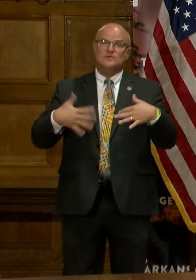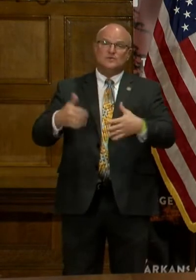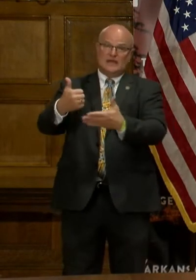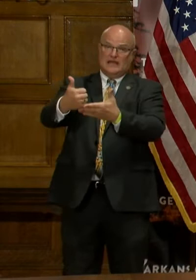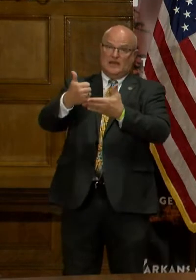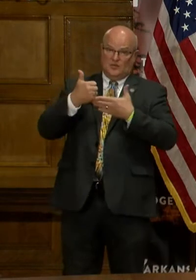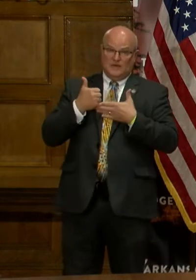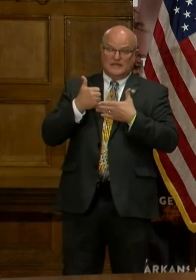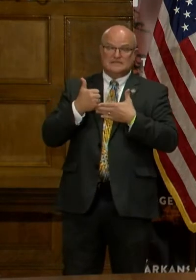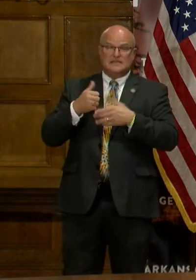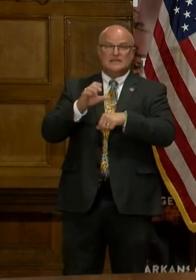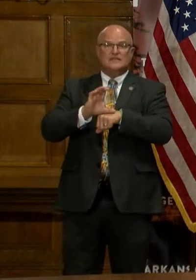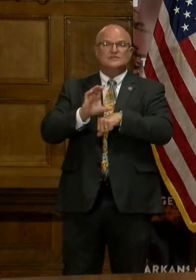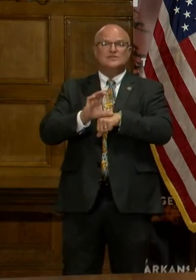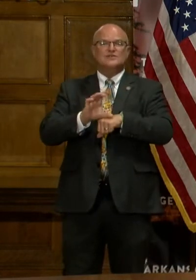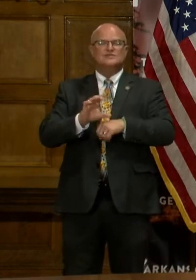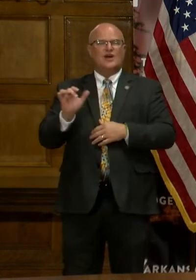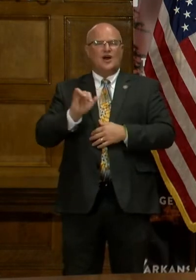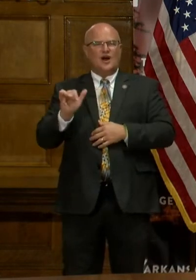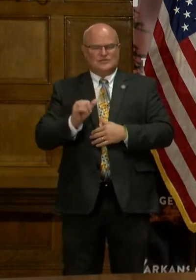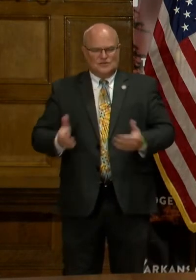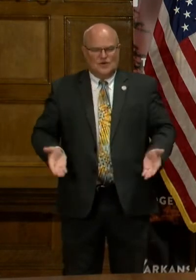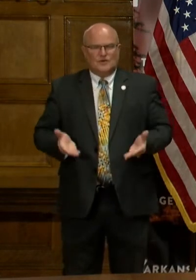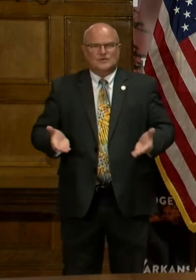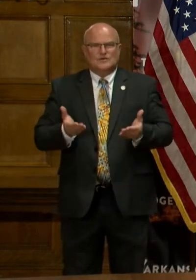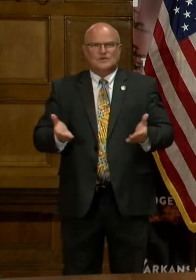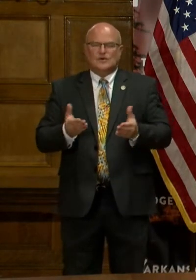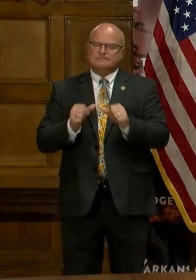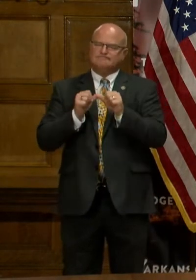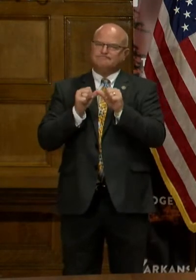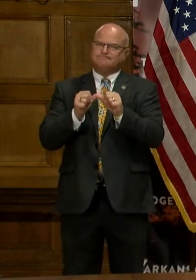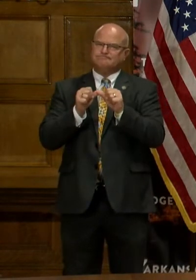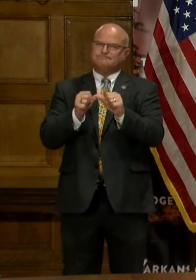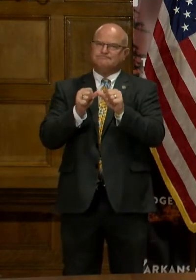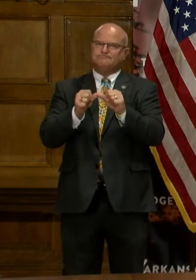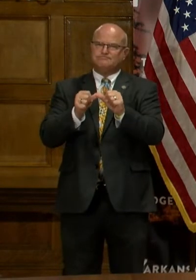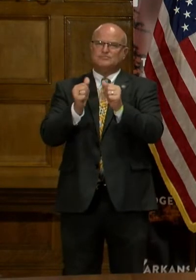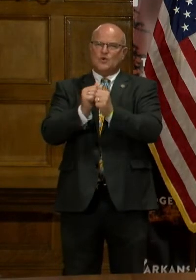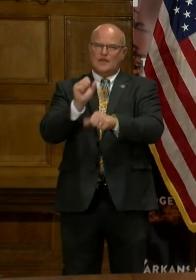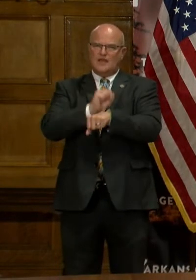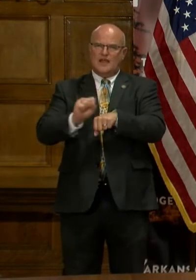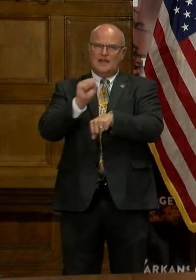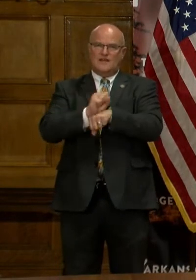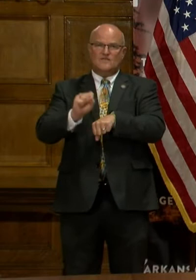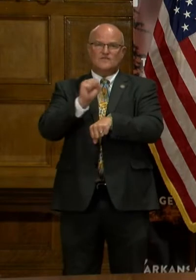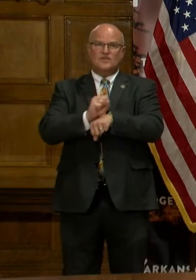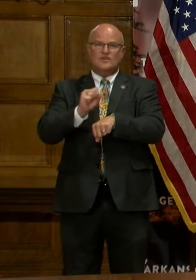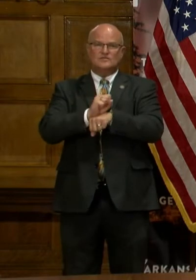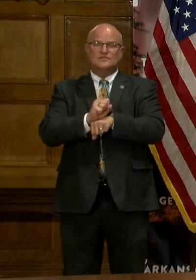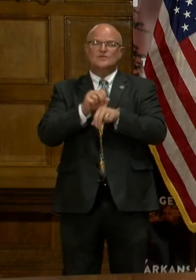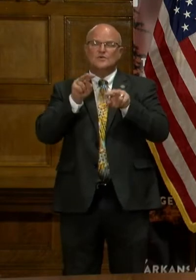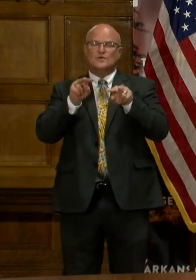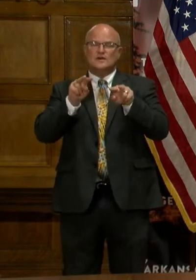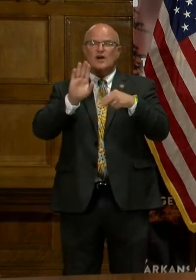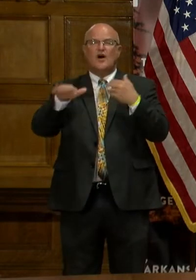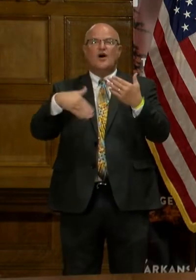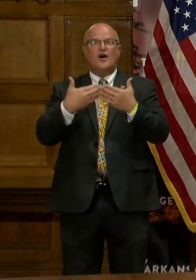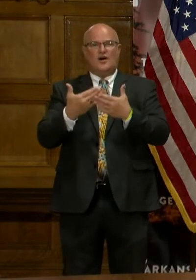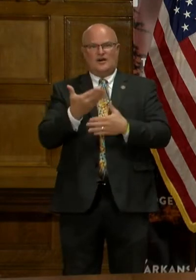to us, and I also want to encourage perseverance in our efforts to observe all of